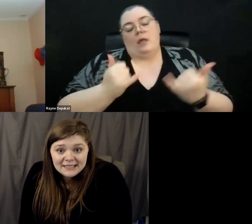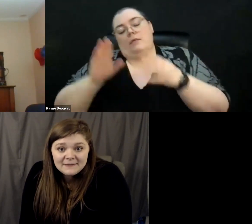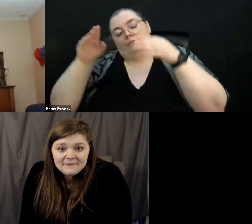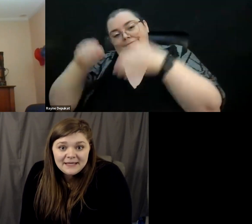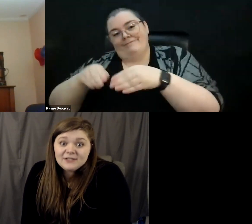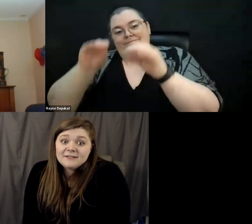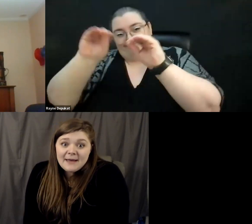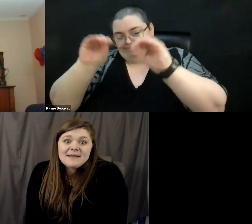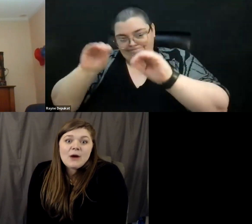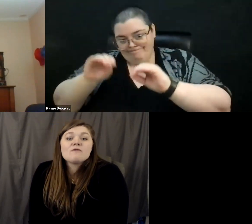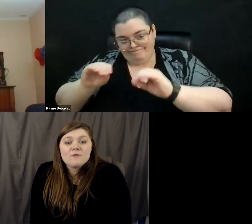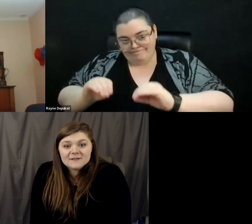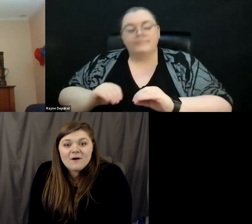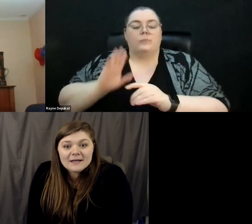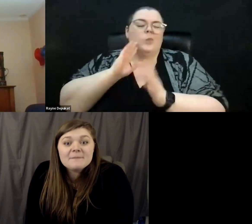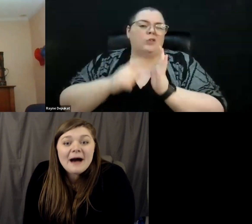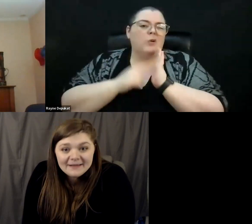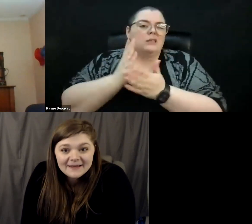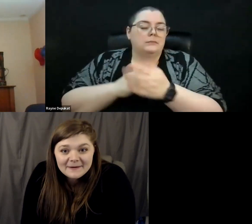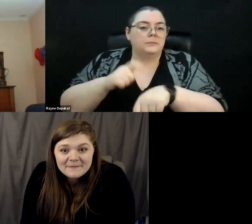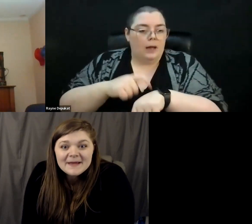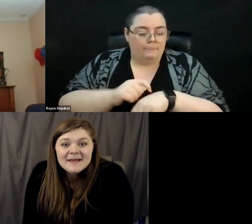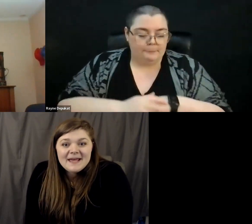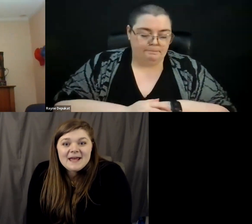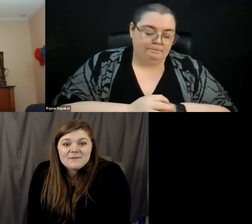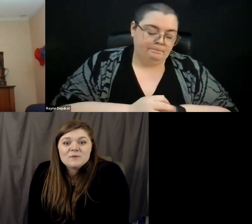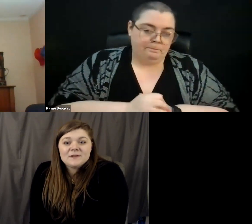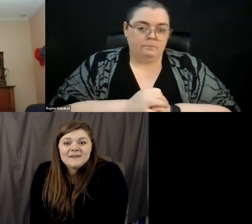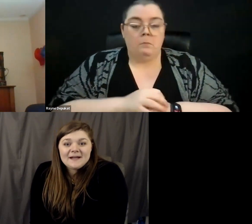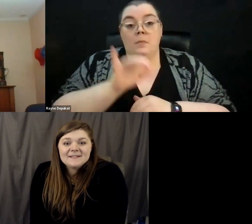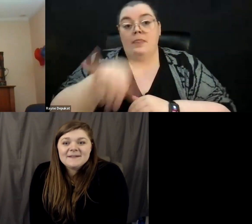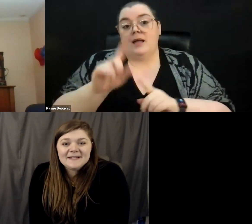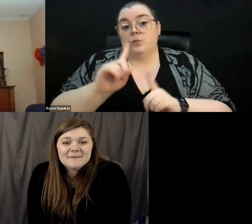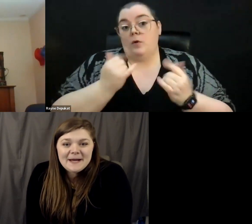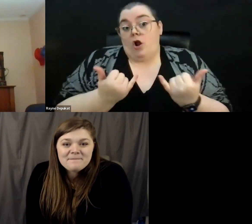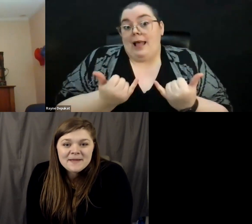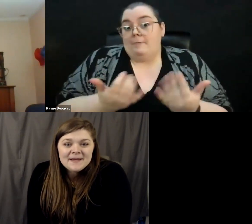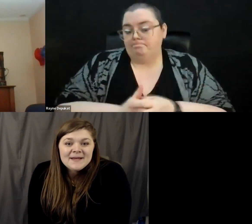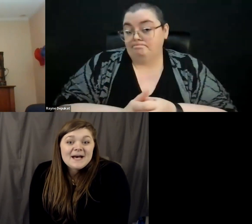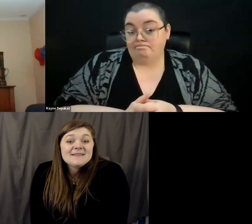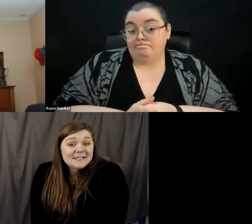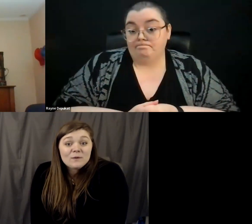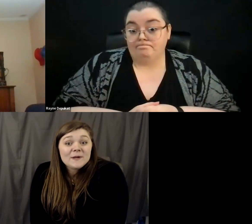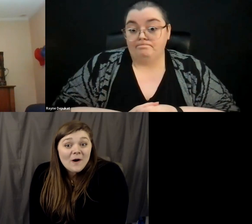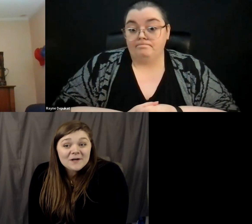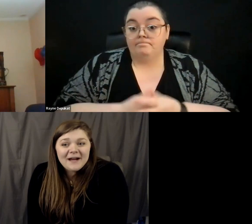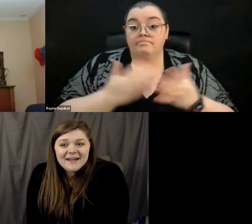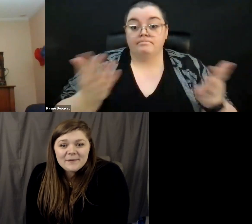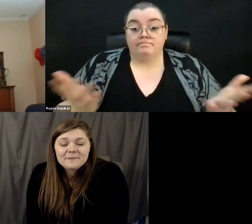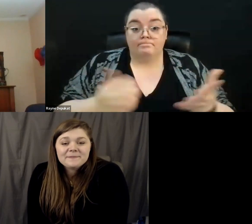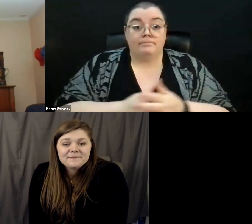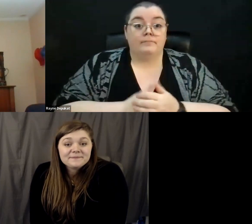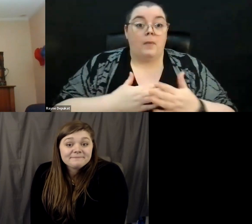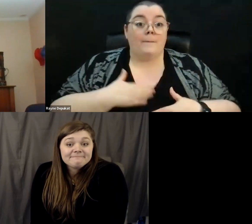been collecting them. It took time, and now we will focus on compiling them, and we will start that sometime. And that's where we are right